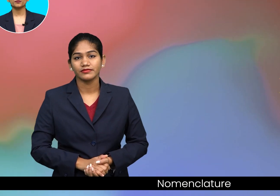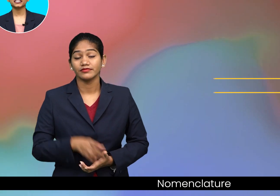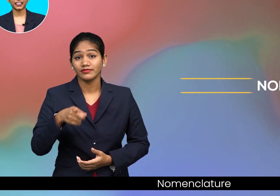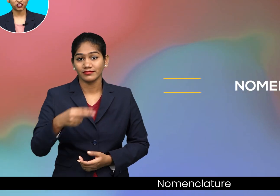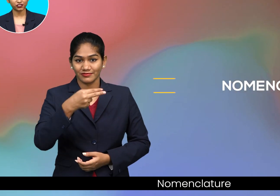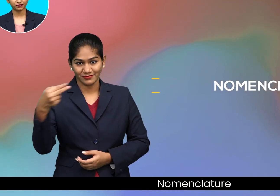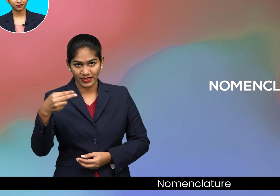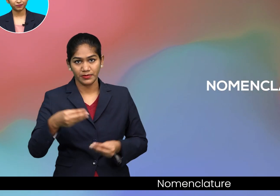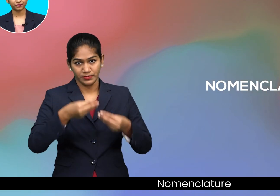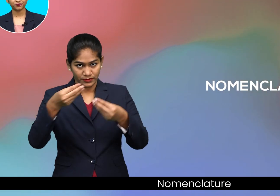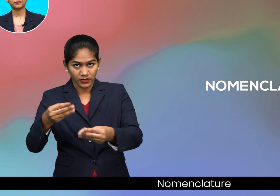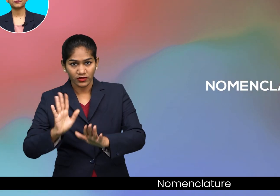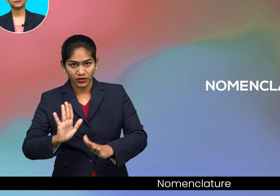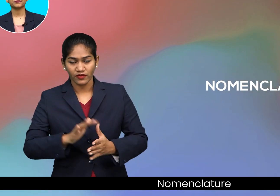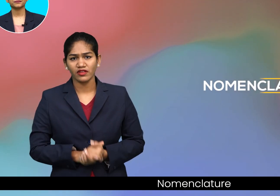Nomenclature.